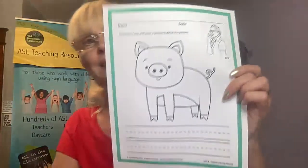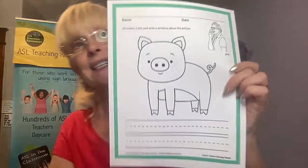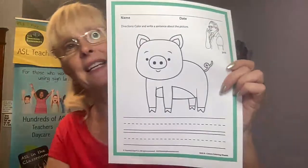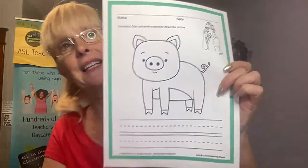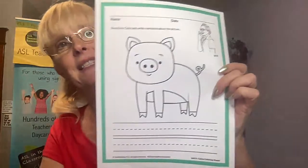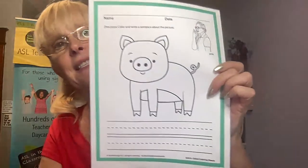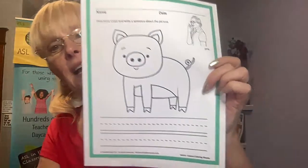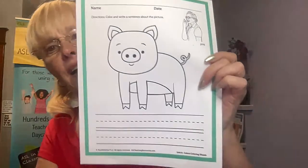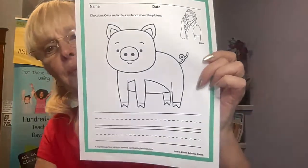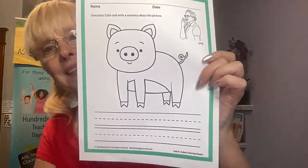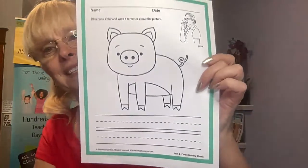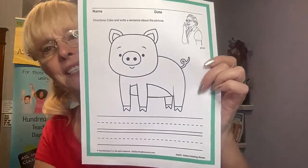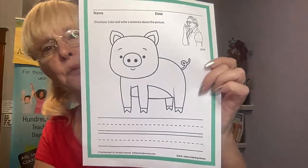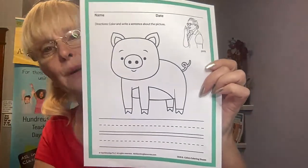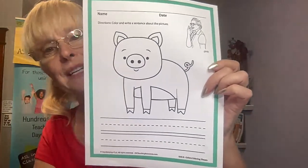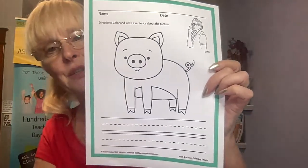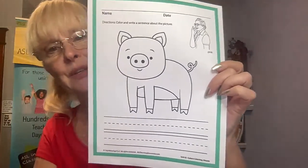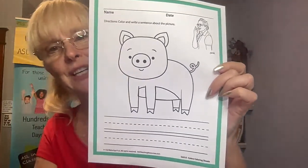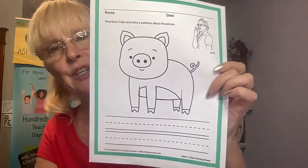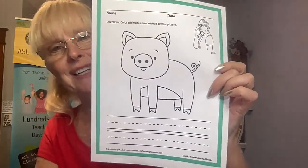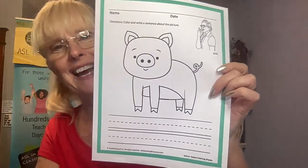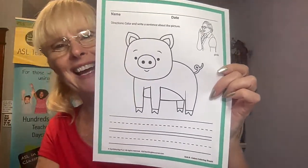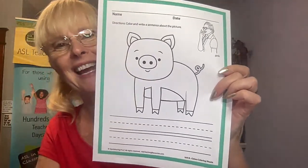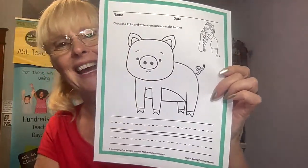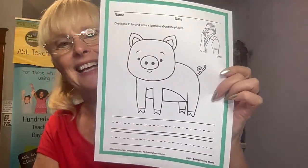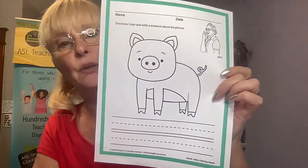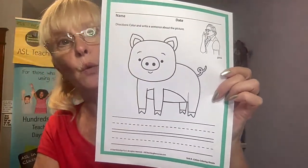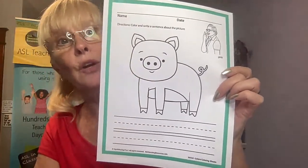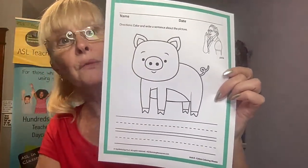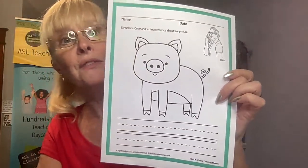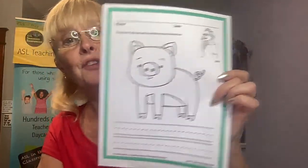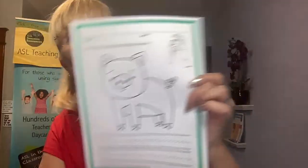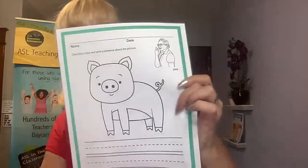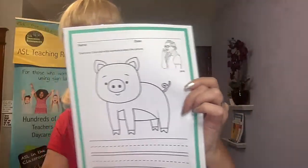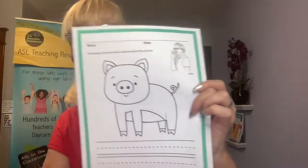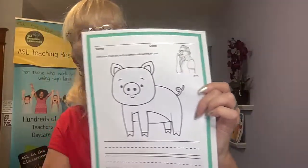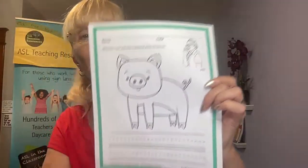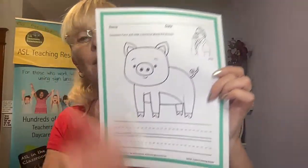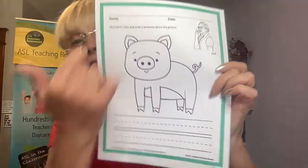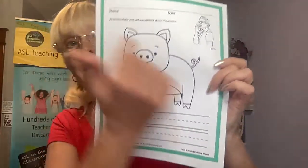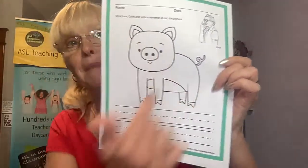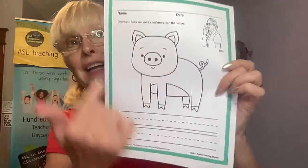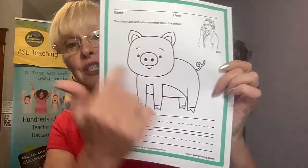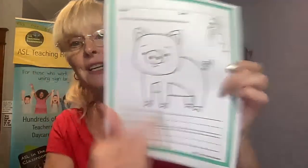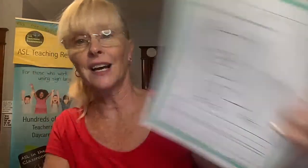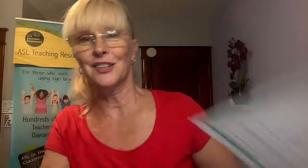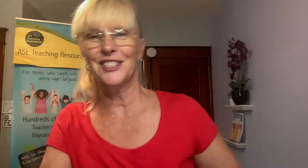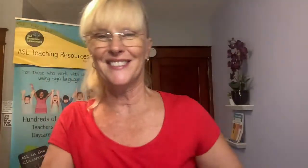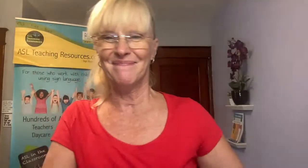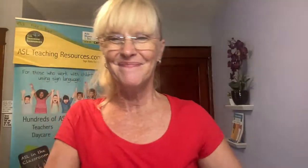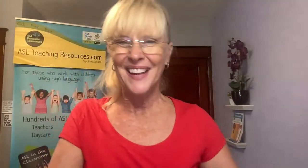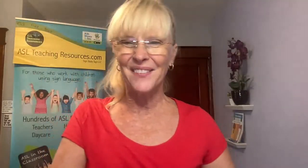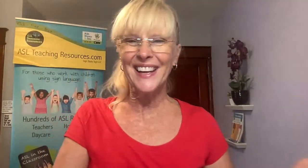seeing this, this is what it's going to look like. So we're going to review 12 that match the colors. Here we